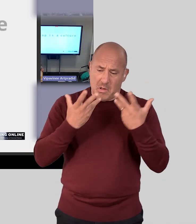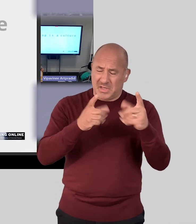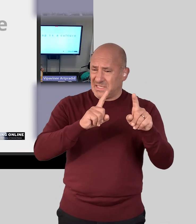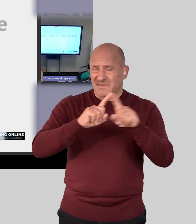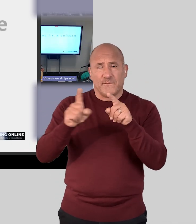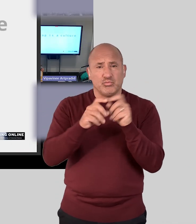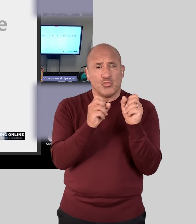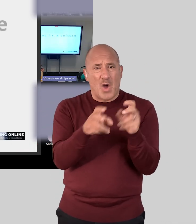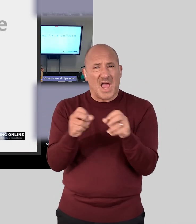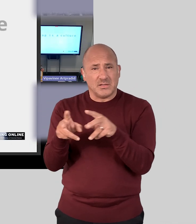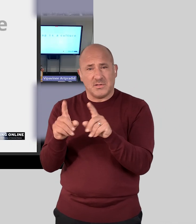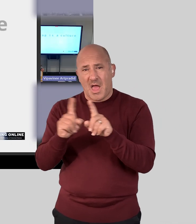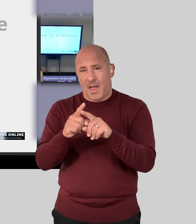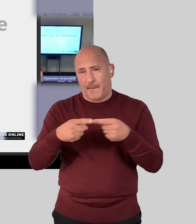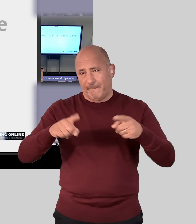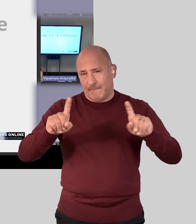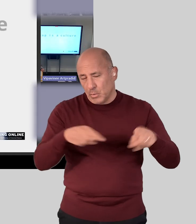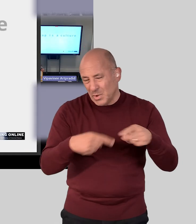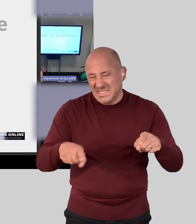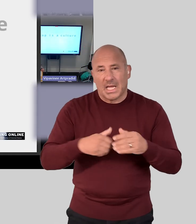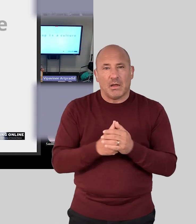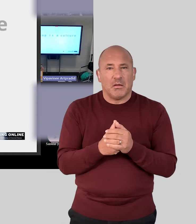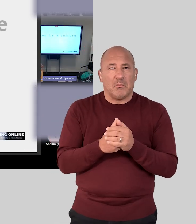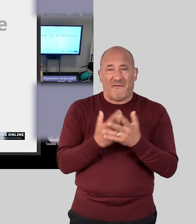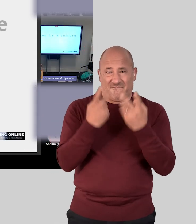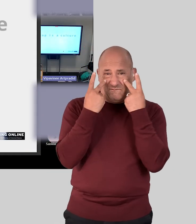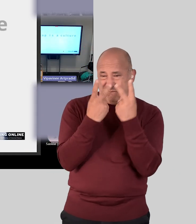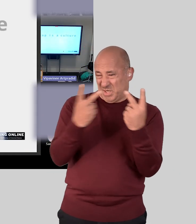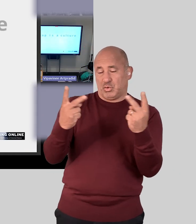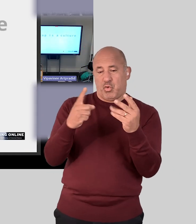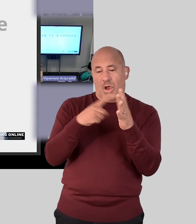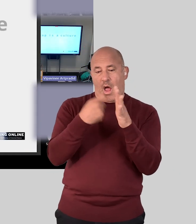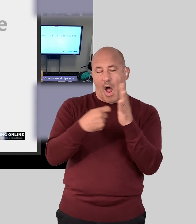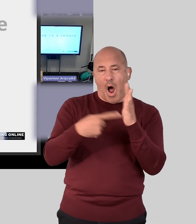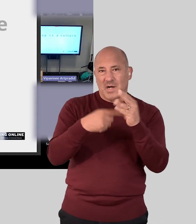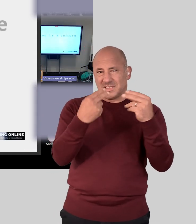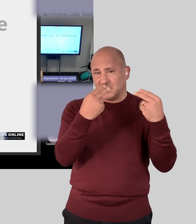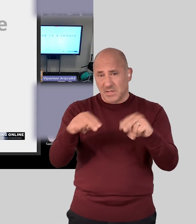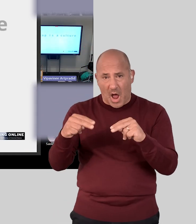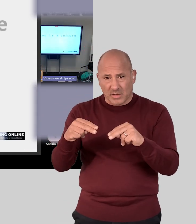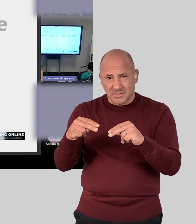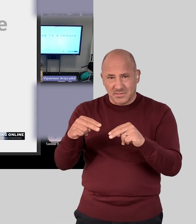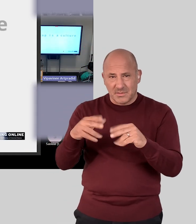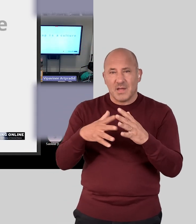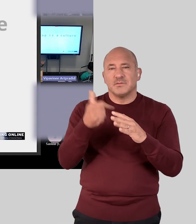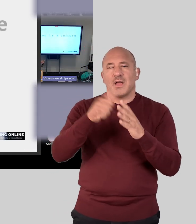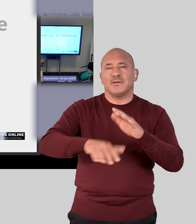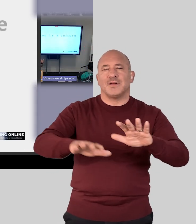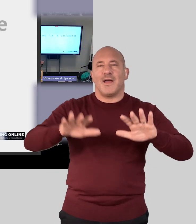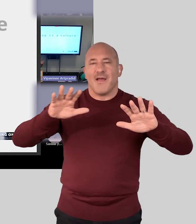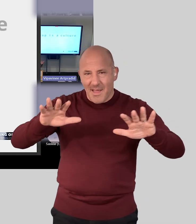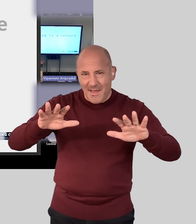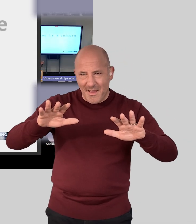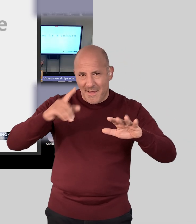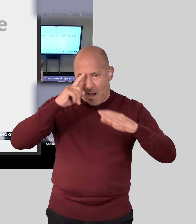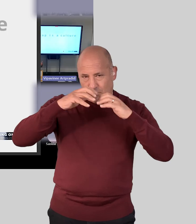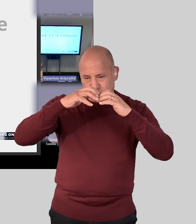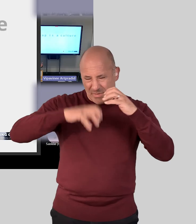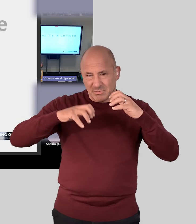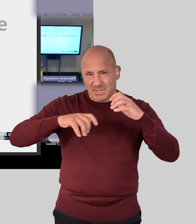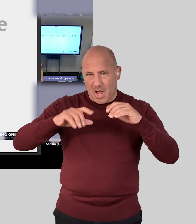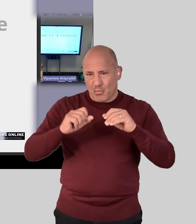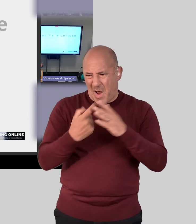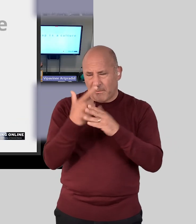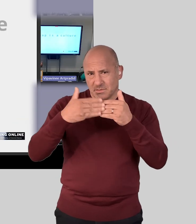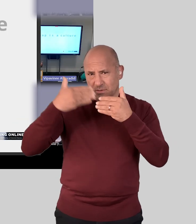expression, music, visual forms of art and dance, then we can begin a critical breakdown of the wider implications of